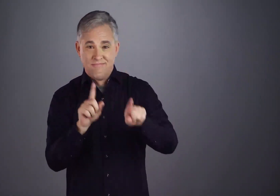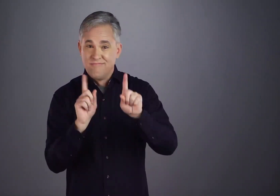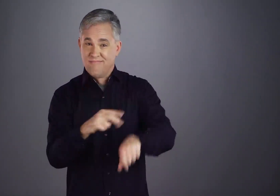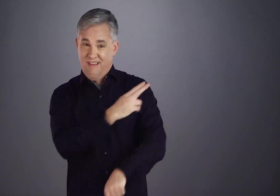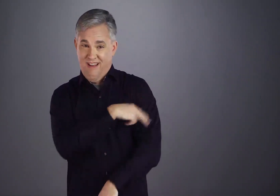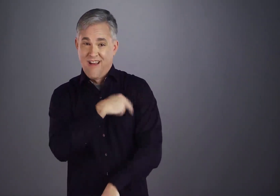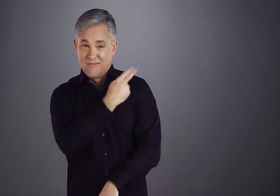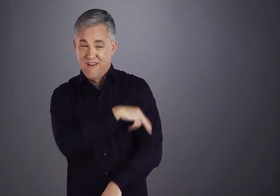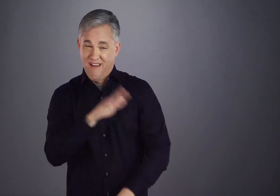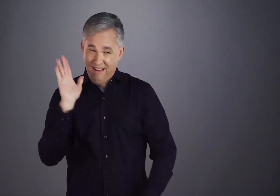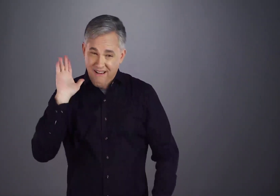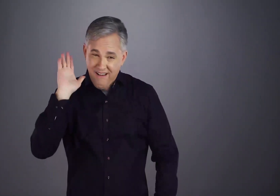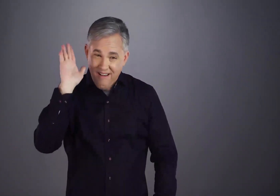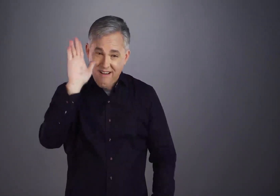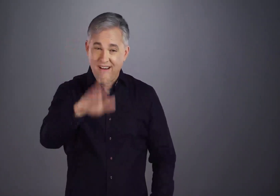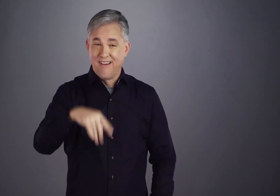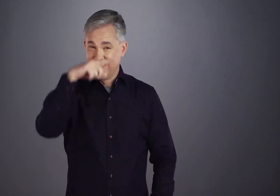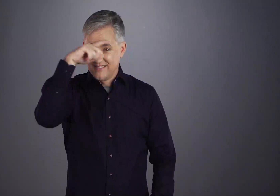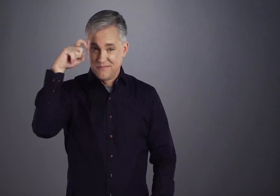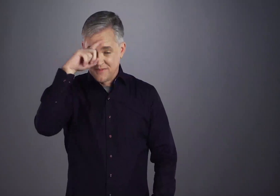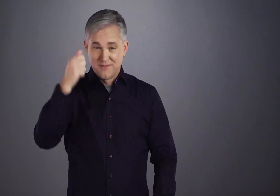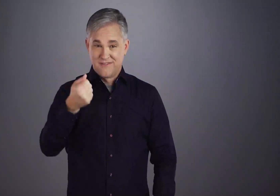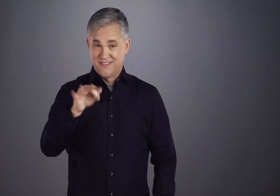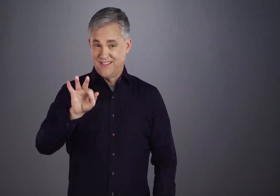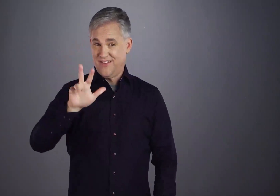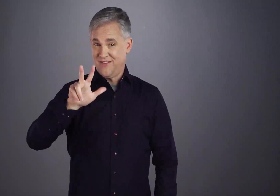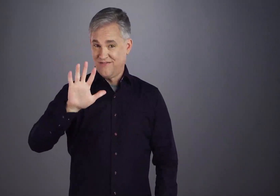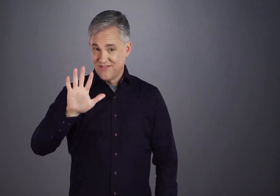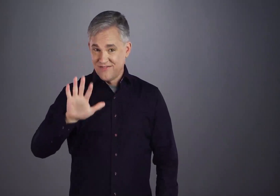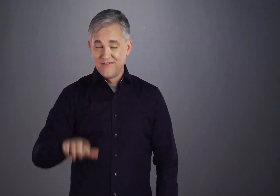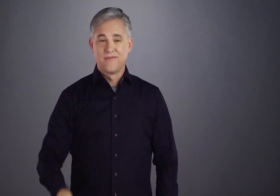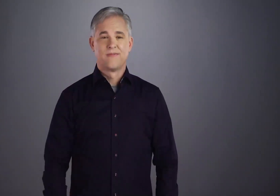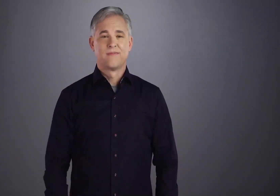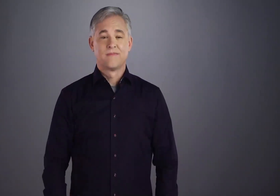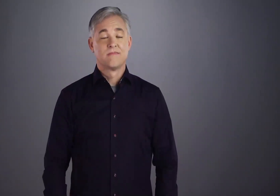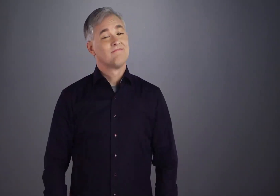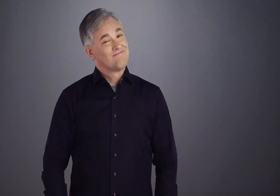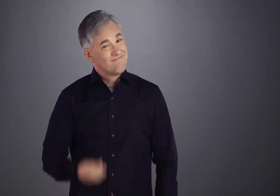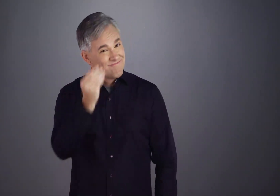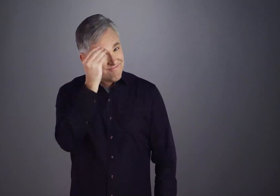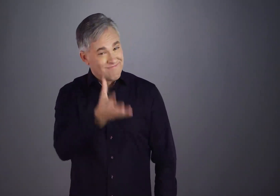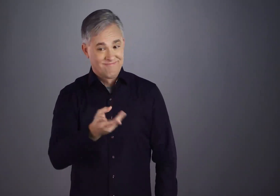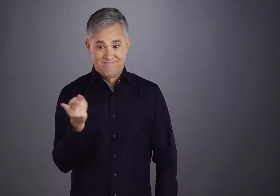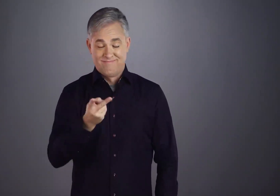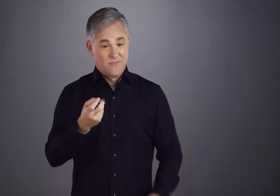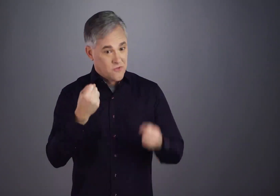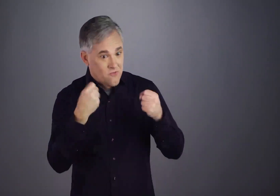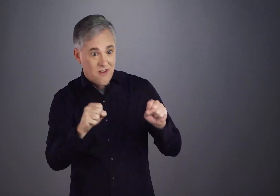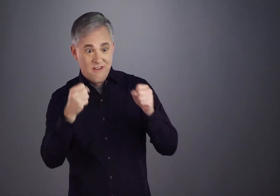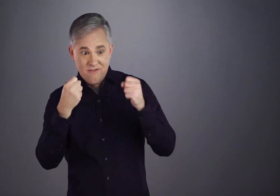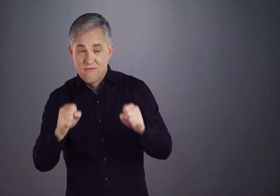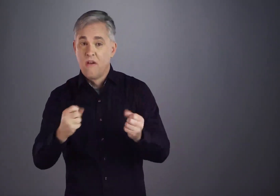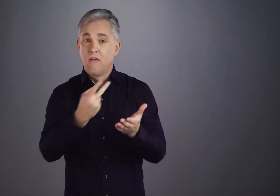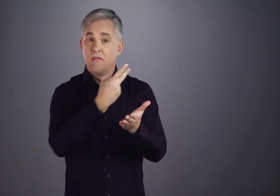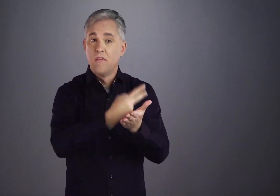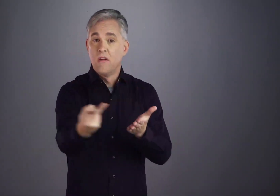This work at Akron continued through the summer of 1935. There were many failures, but there was an occasional